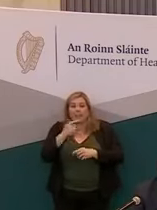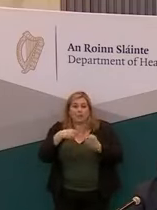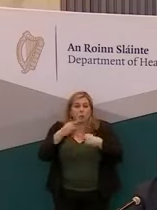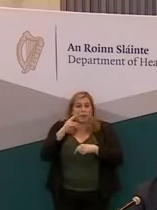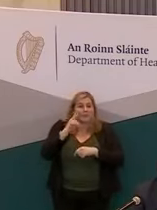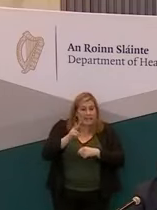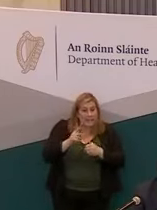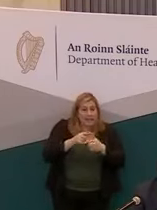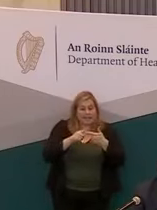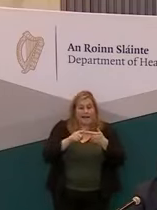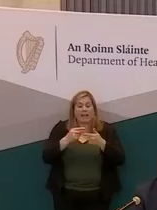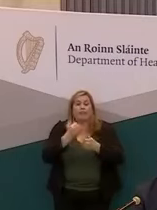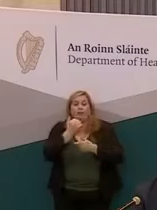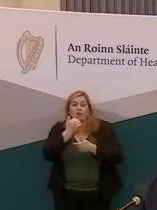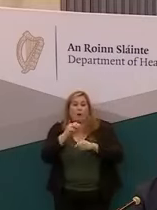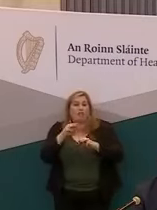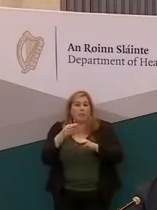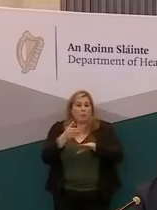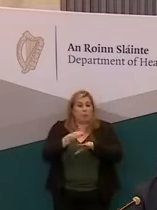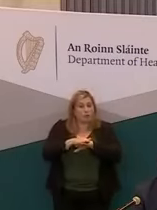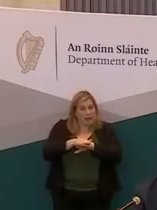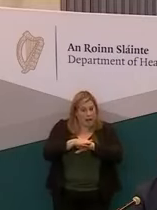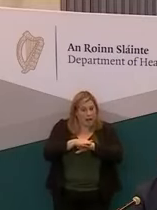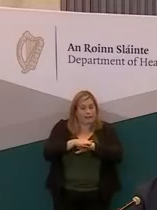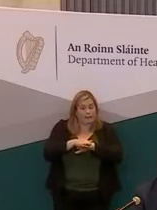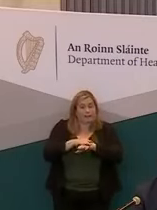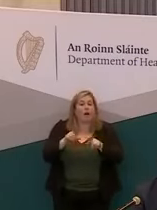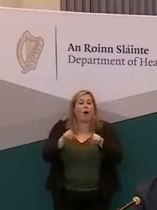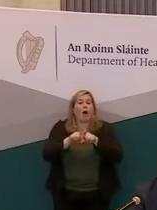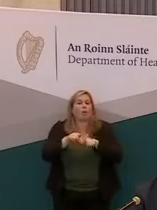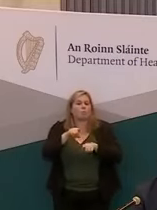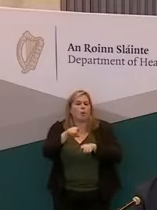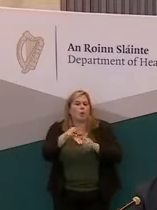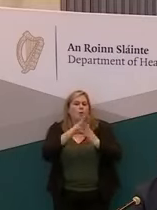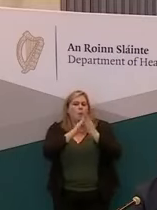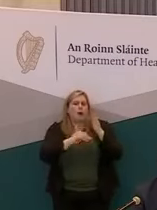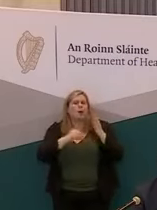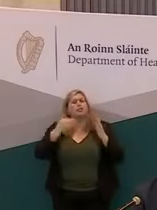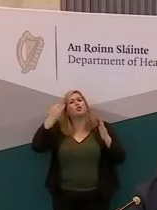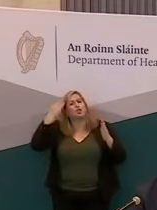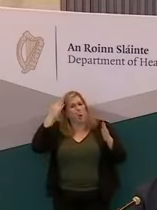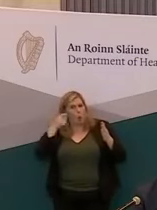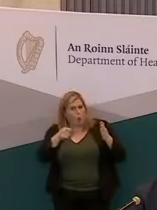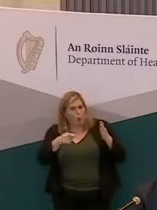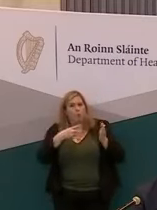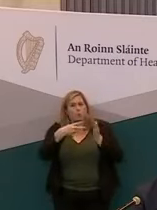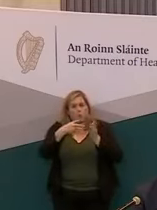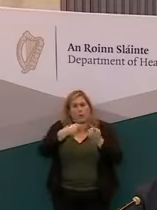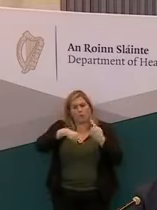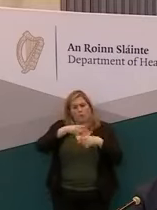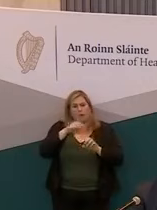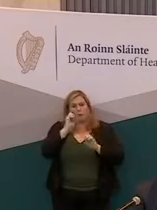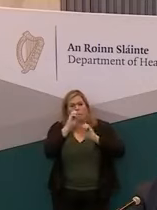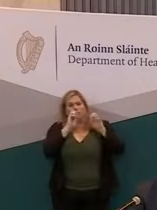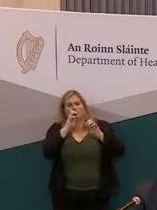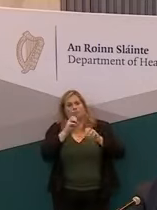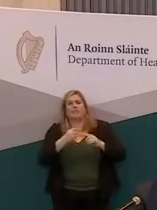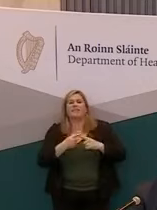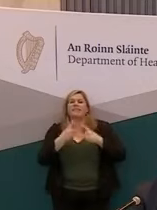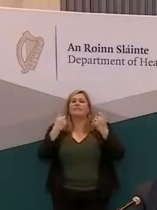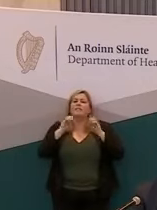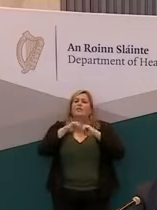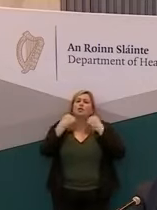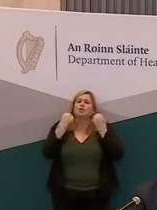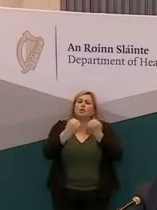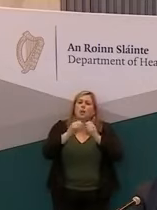number of people that have died. It also, the model knows, if I can put it that way, when we've imposed different social distancing